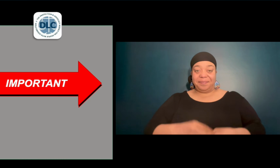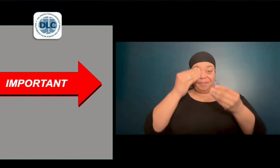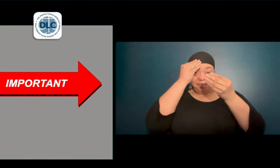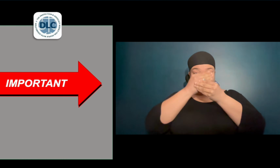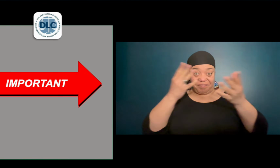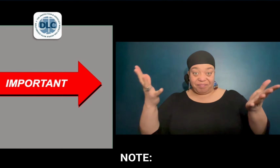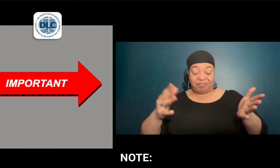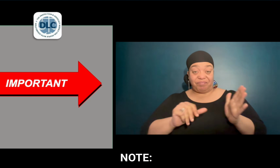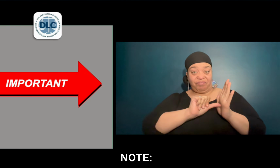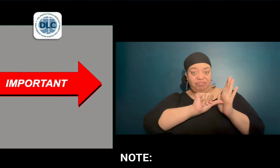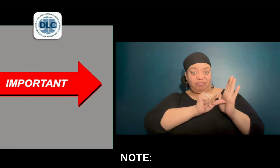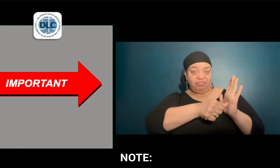Note: